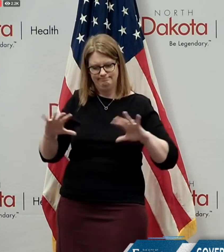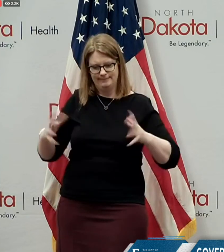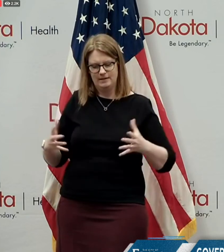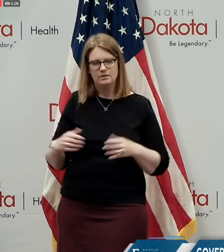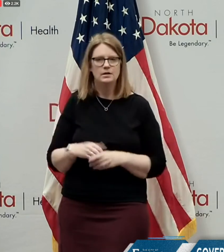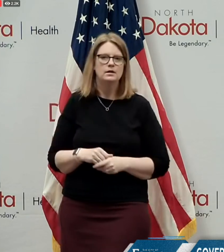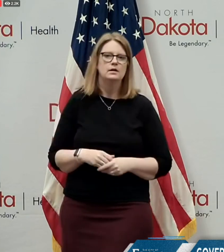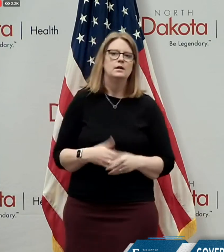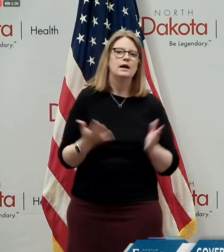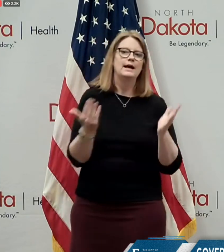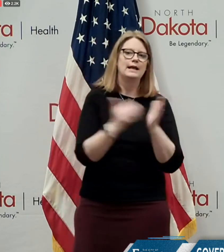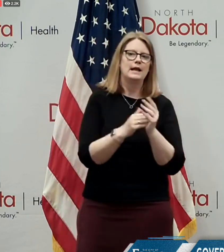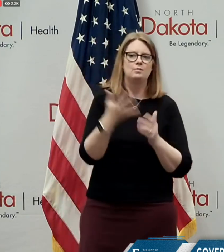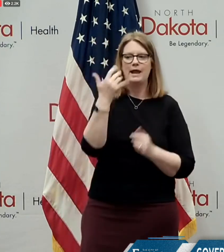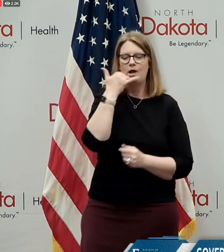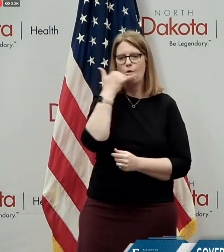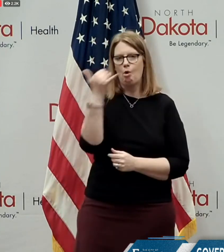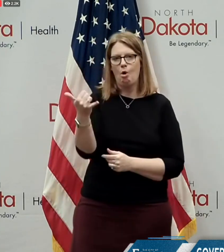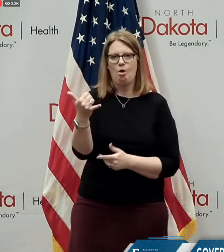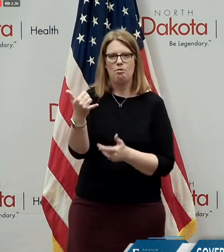call today again with the